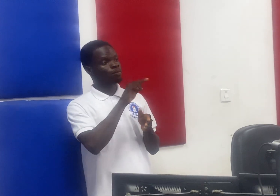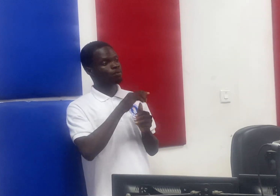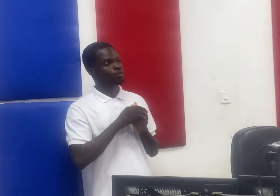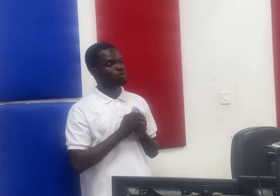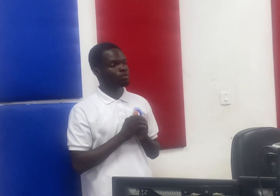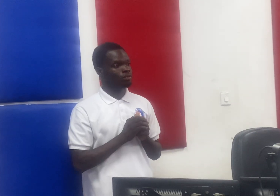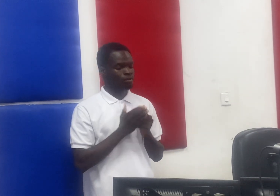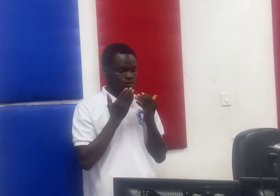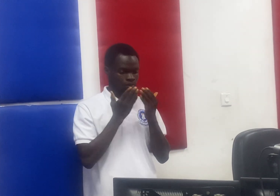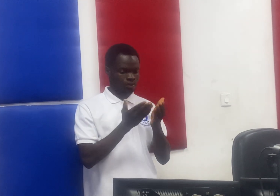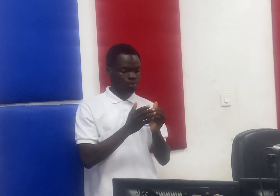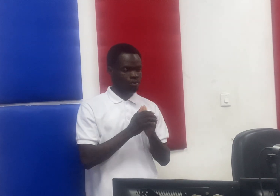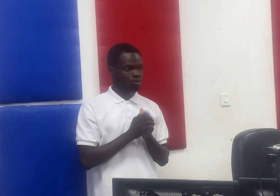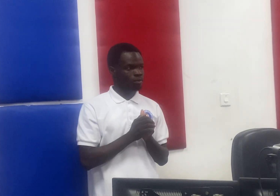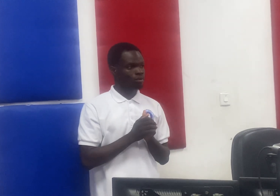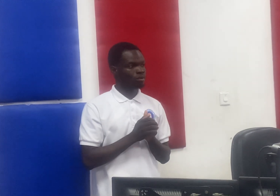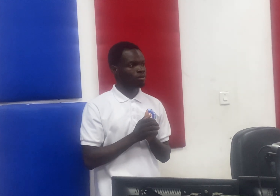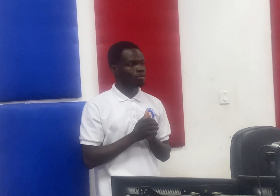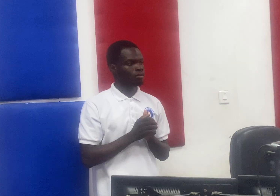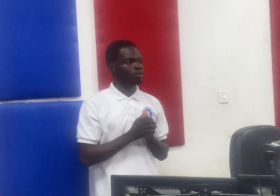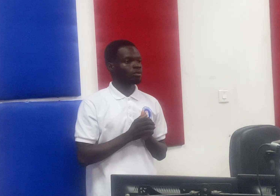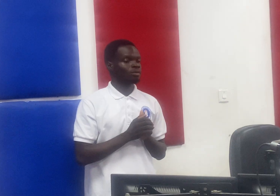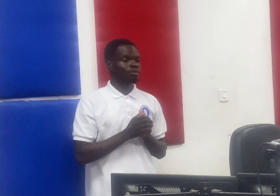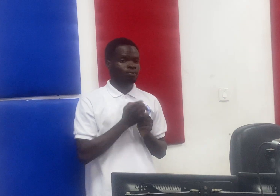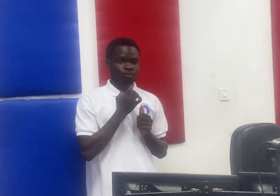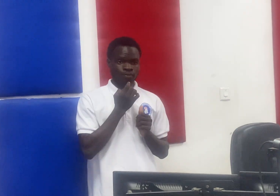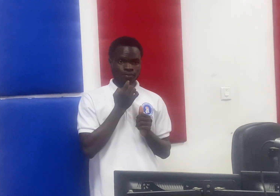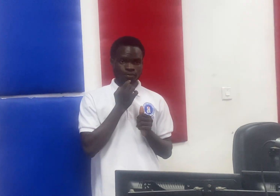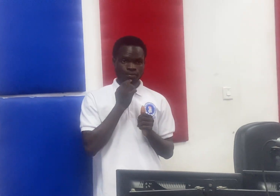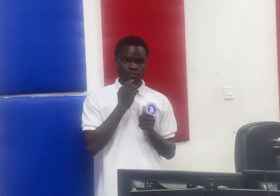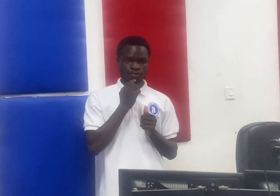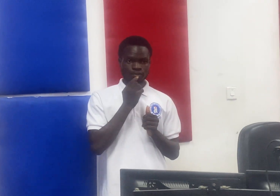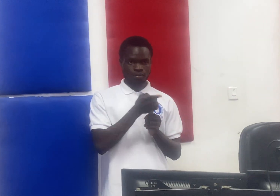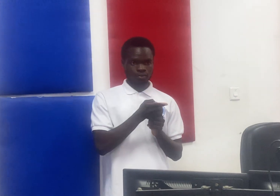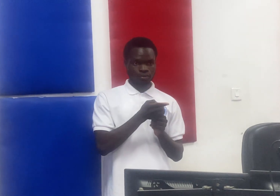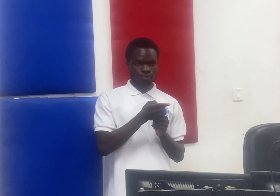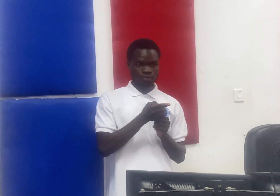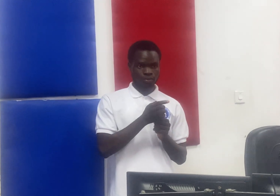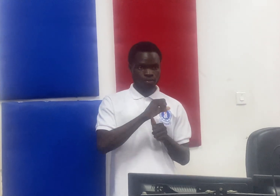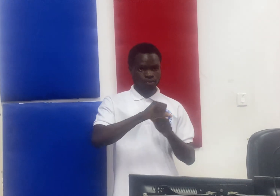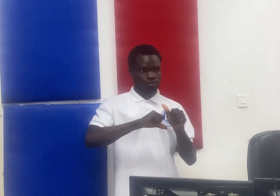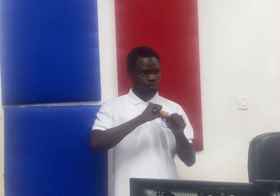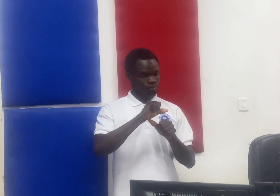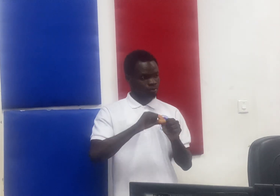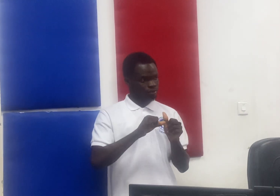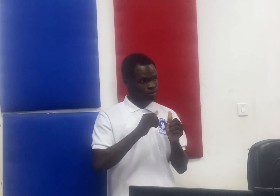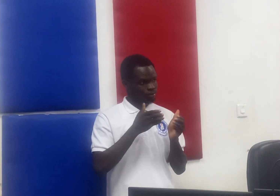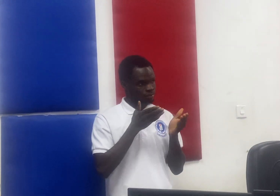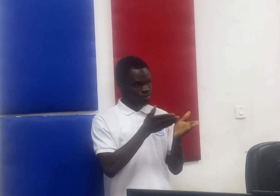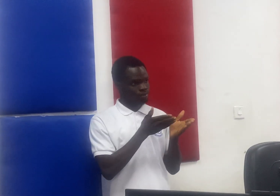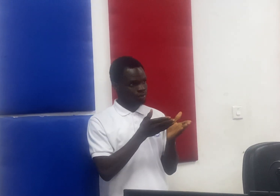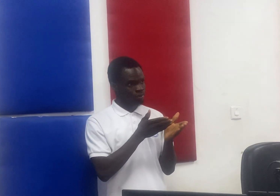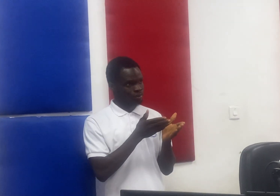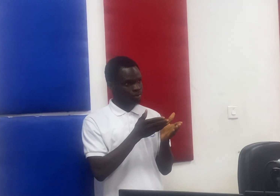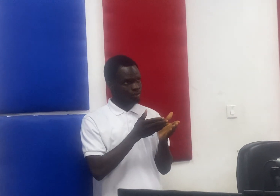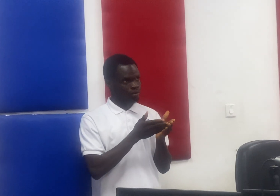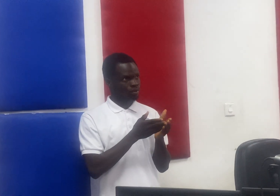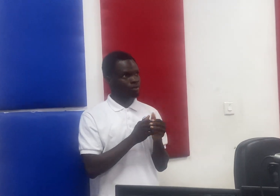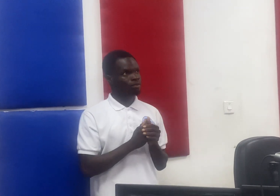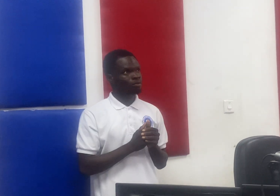you. When you talk about the stereotypes, we all know that these are the unfair